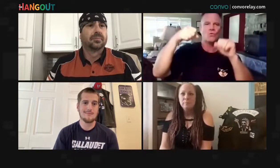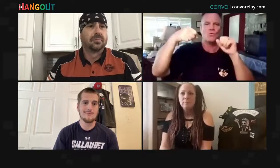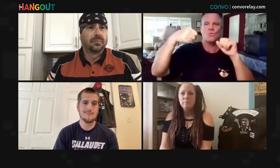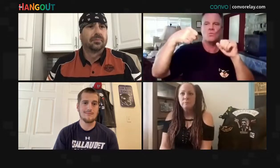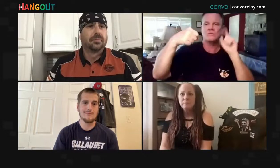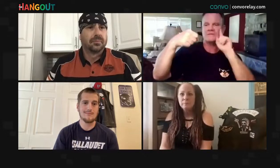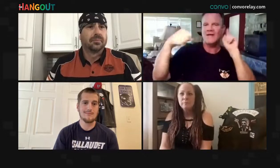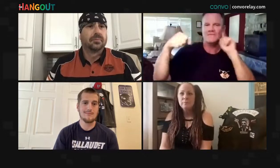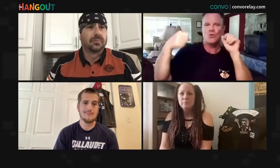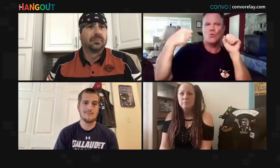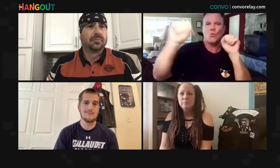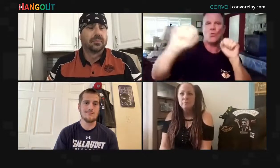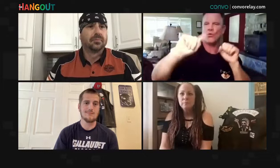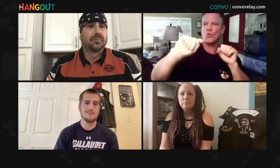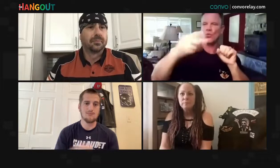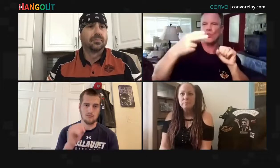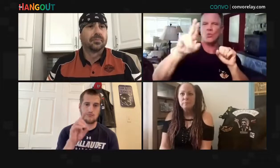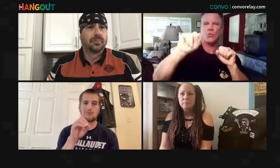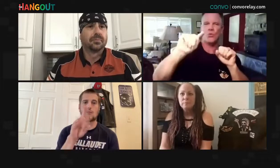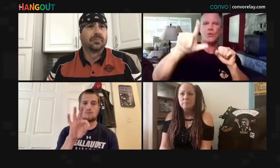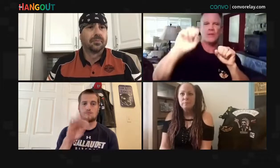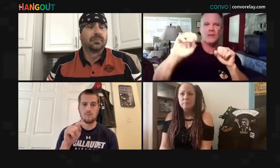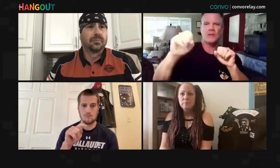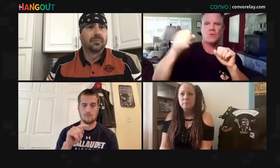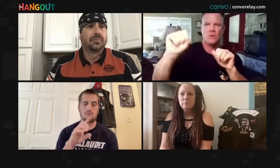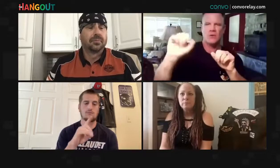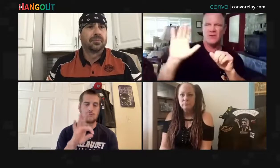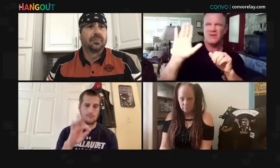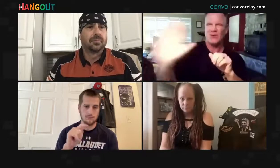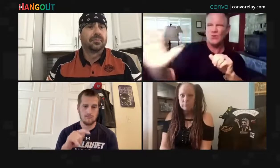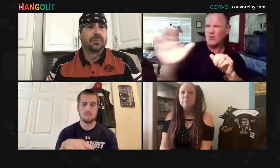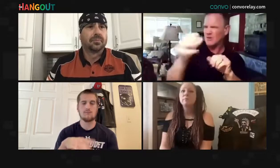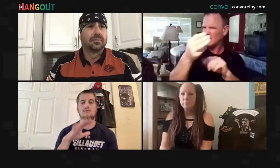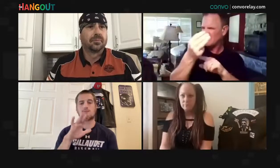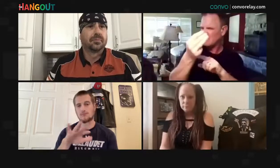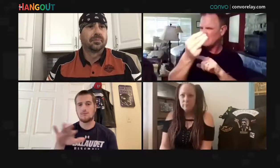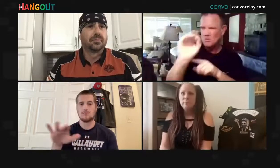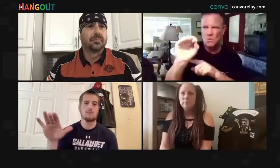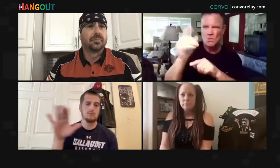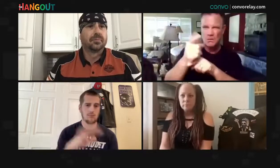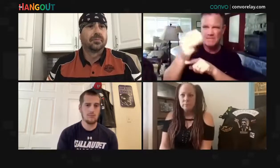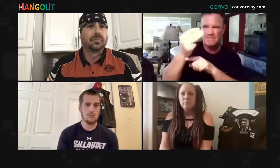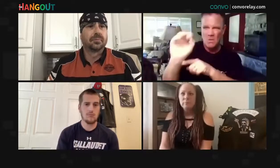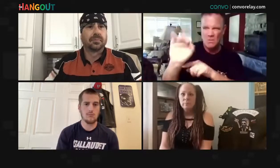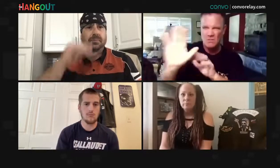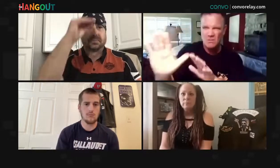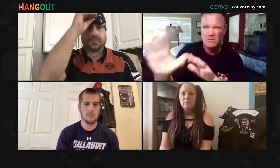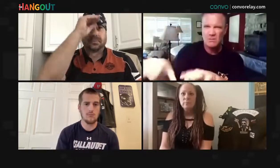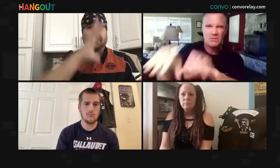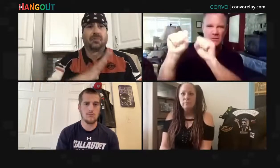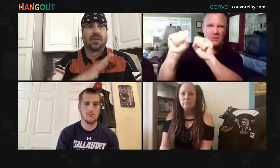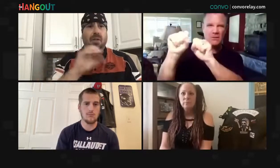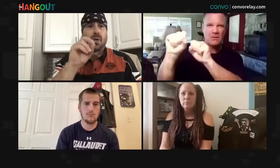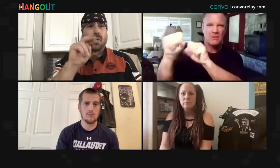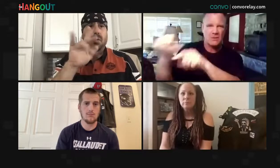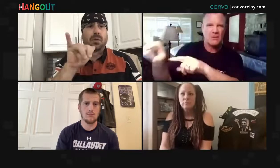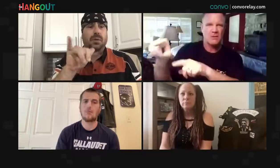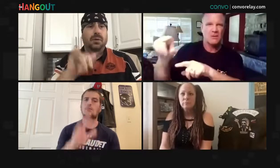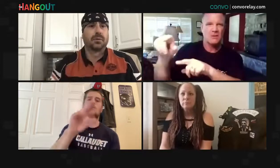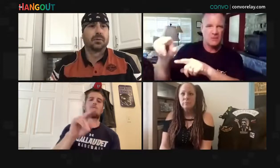patches where, you've full deaf throttle. I believe that's in Missouri. They hosted